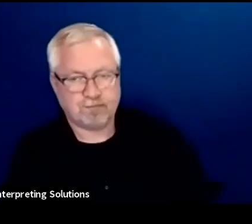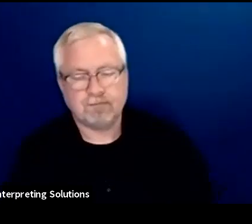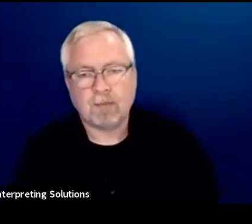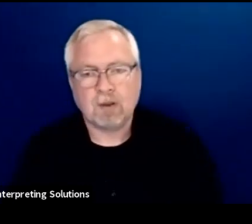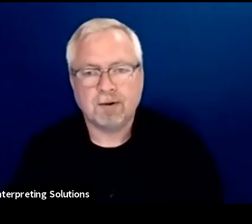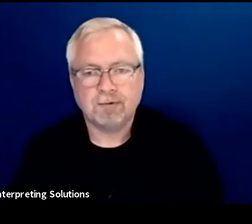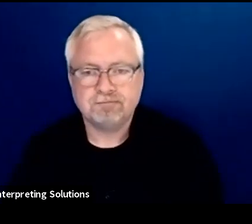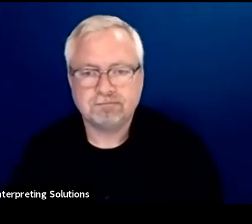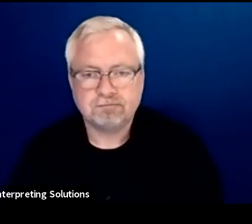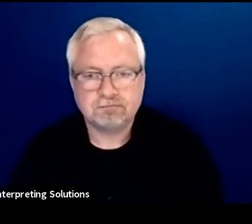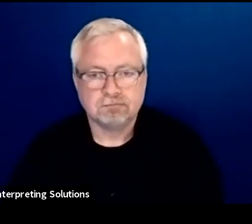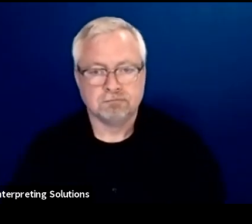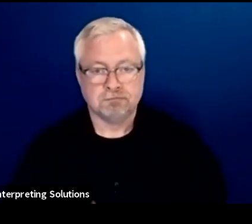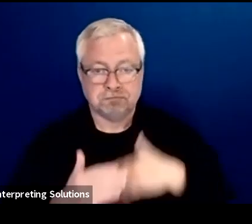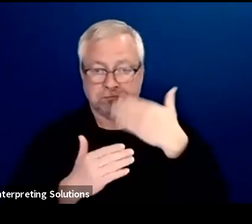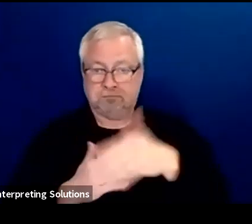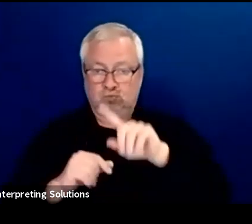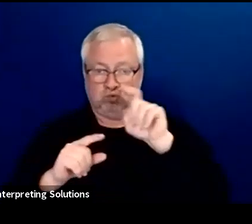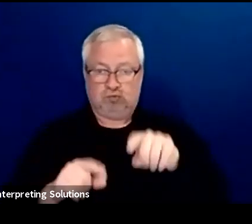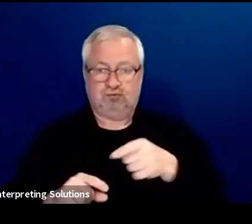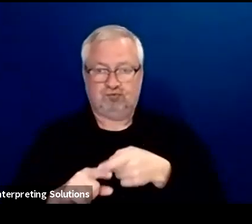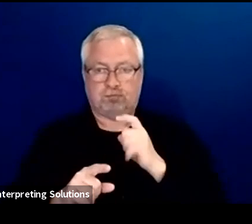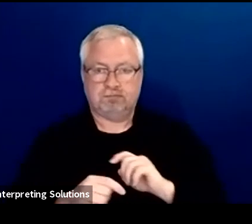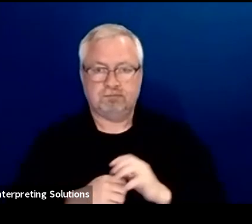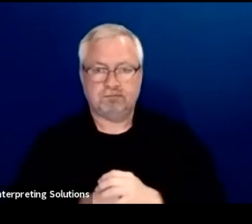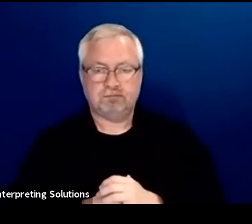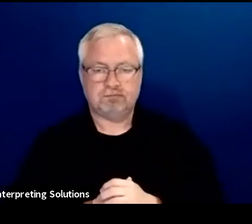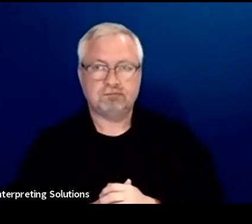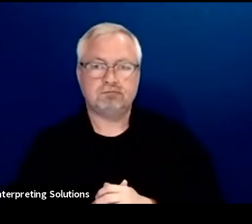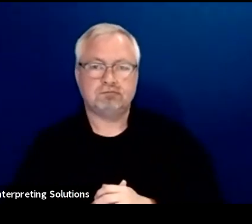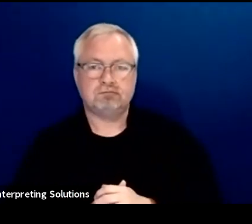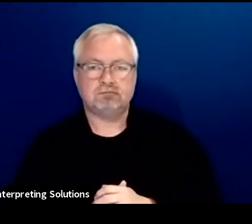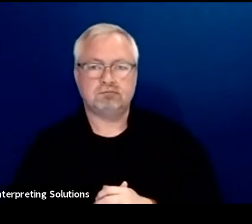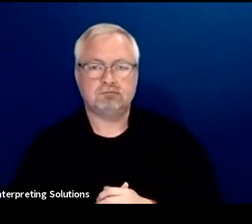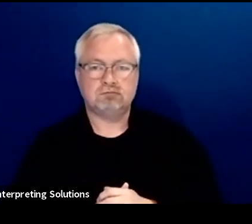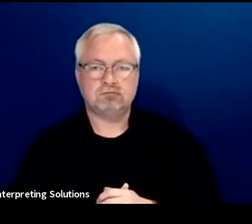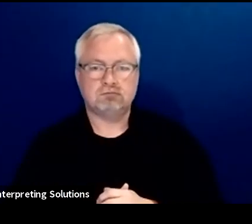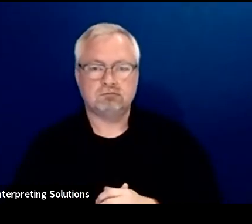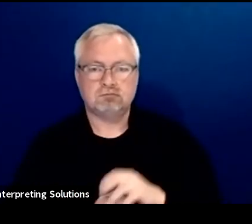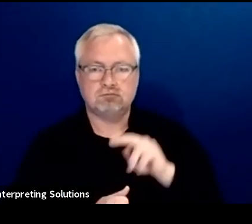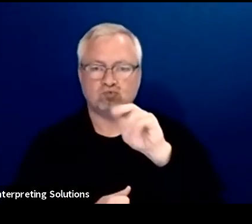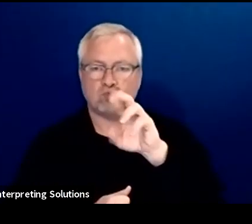Next question comes from the line of Nora Heschel from St. Cloud Times. Your line is now open.